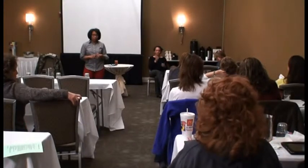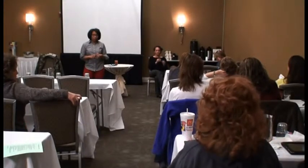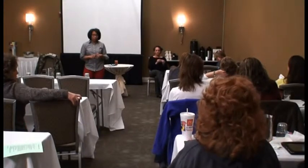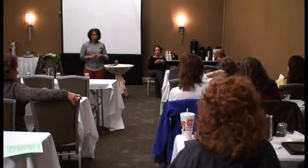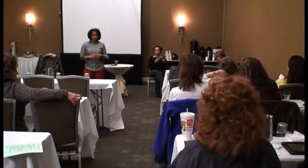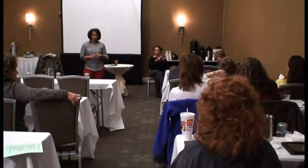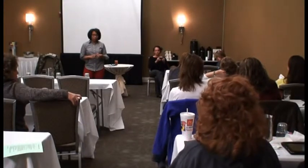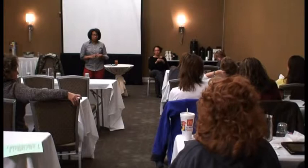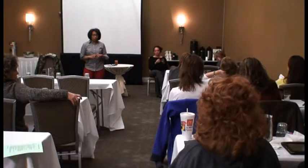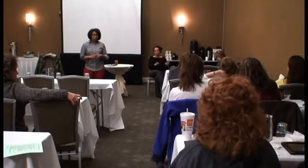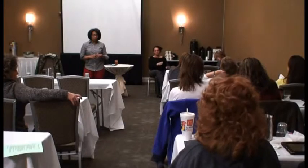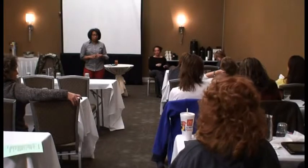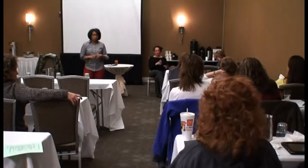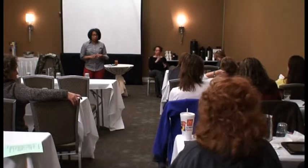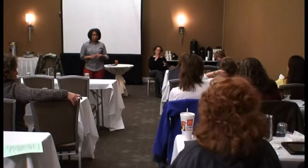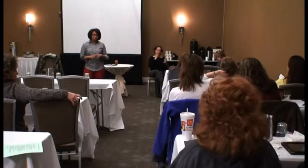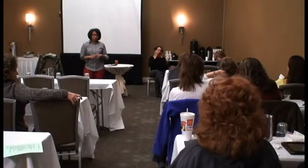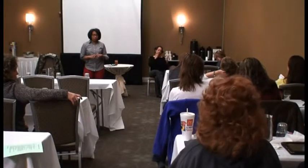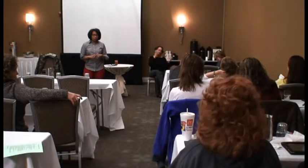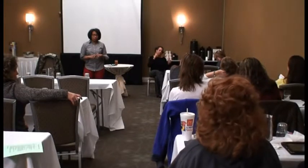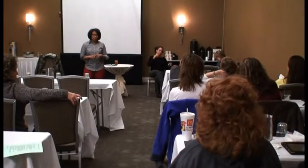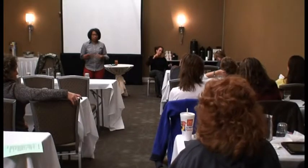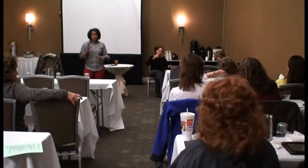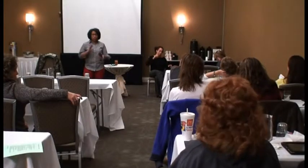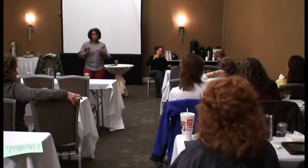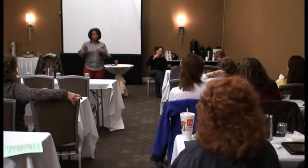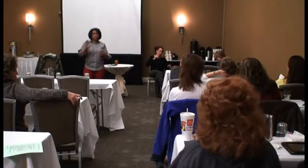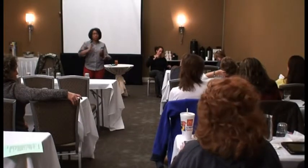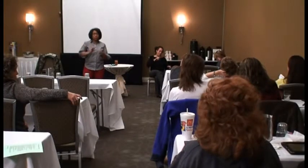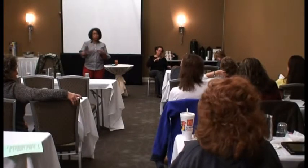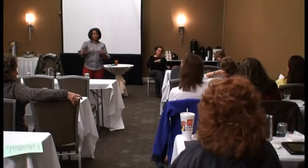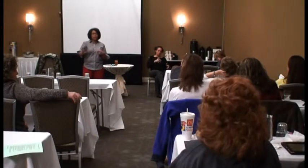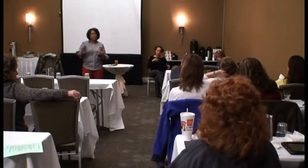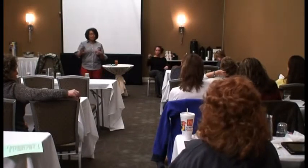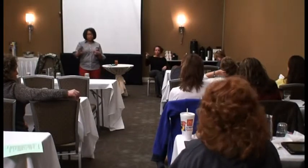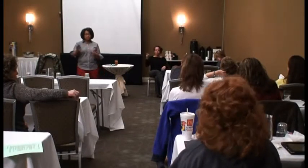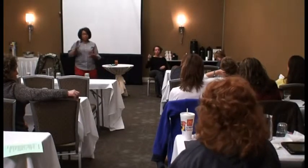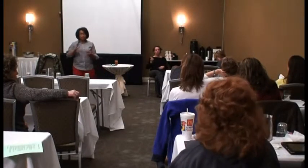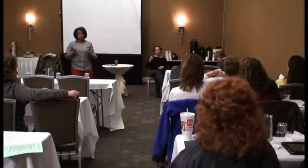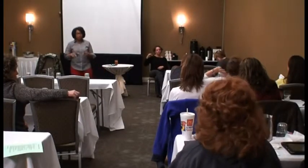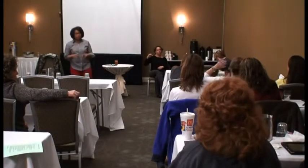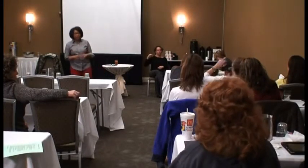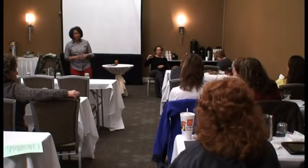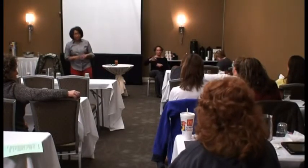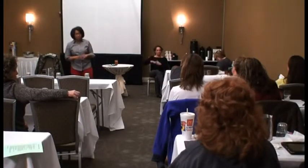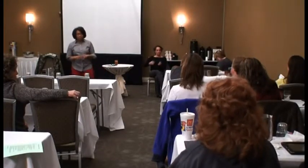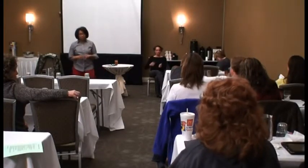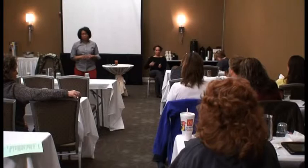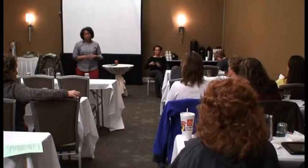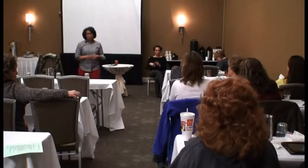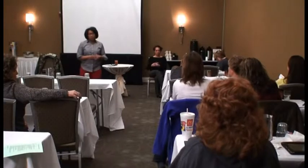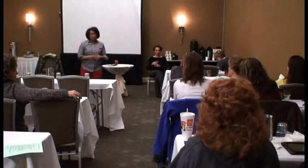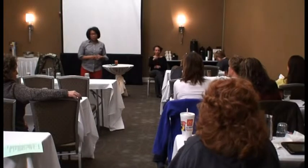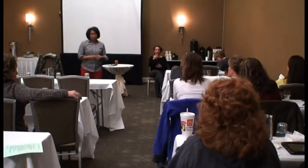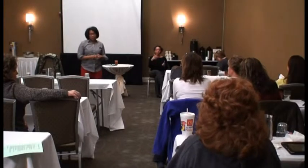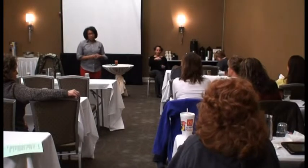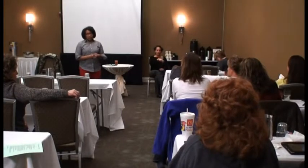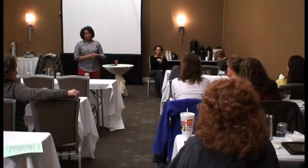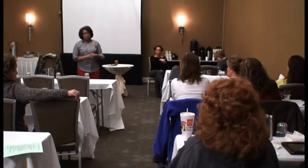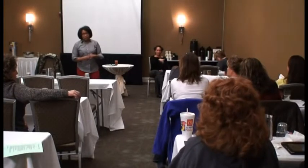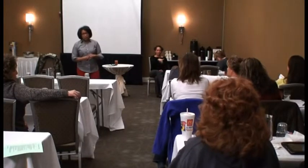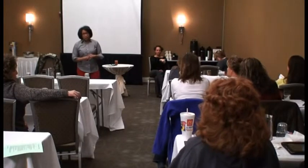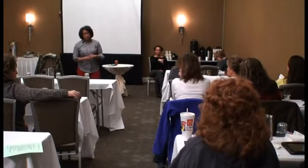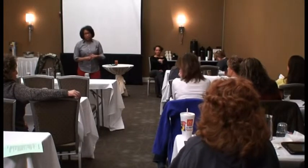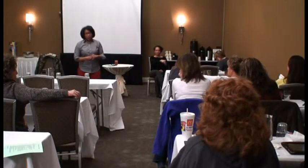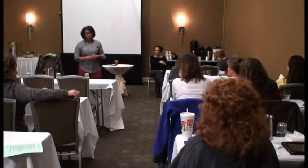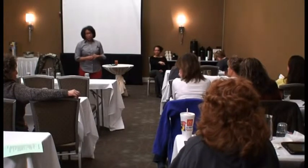increase in his behavior, screaming, crying. So there's an lot of- avoidant behavior Yeah, there. but a lot Yeah. of pacing, he is